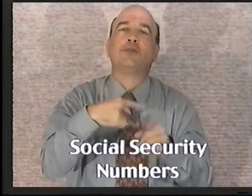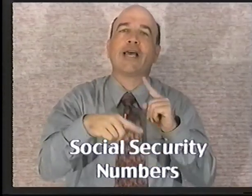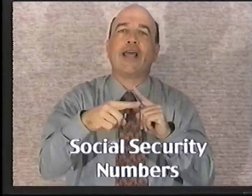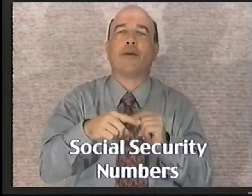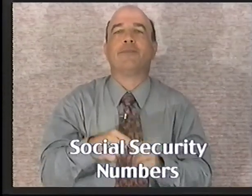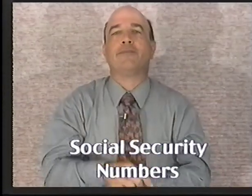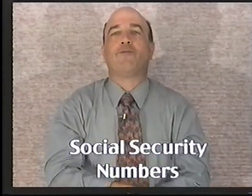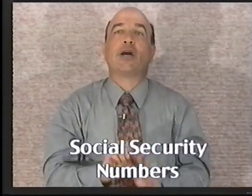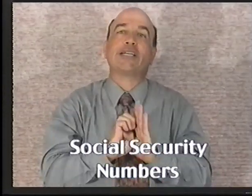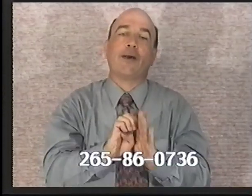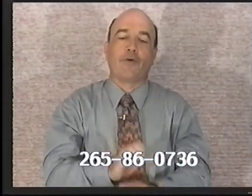them. For example,